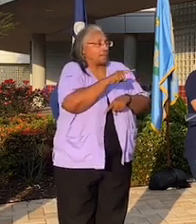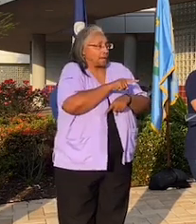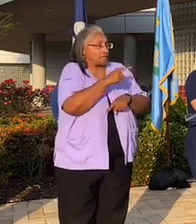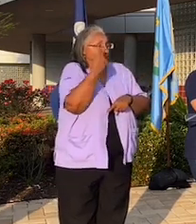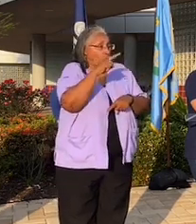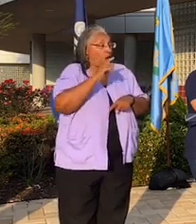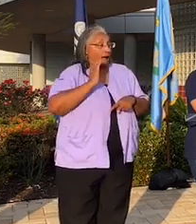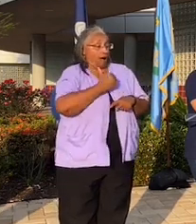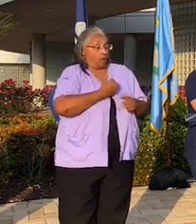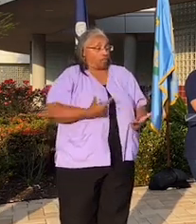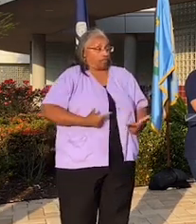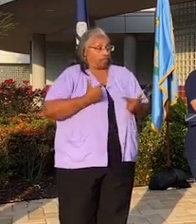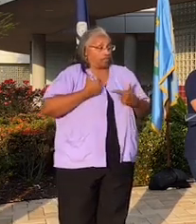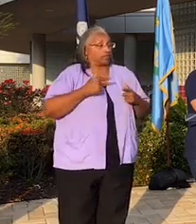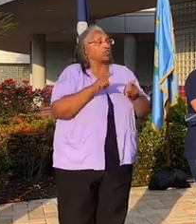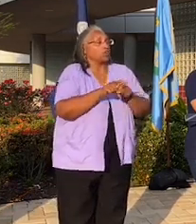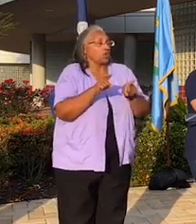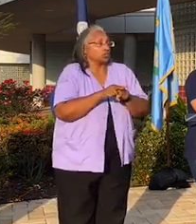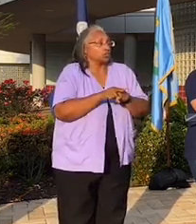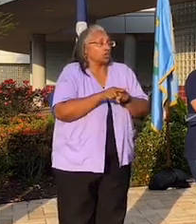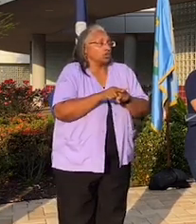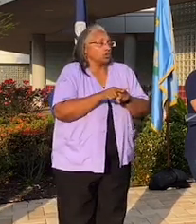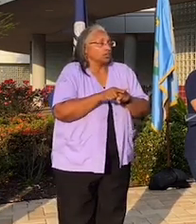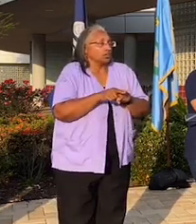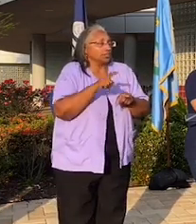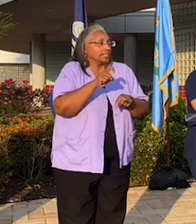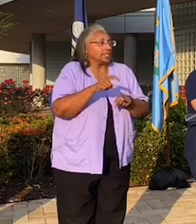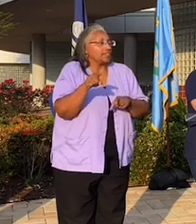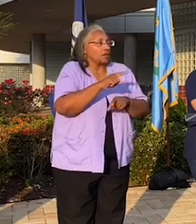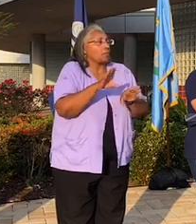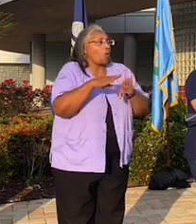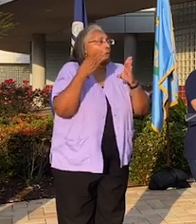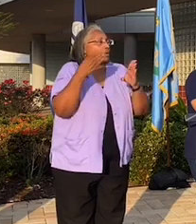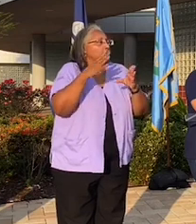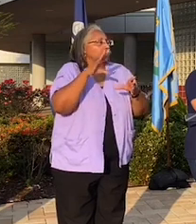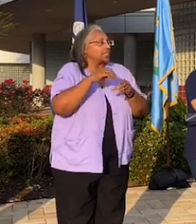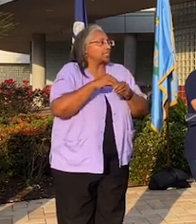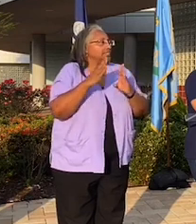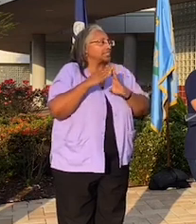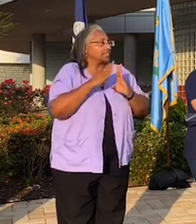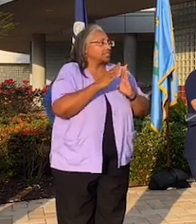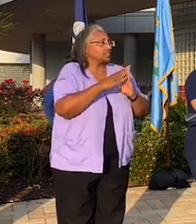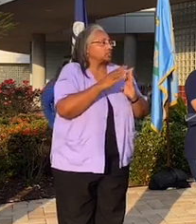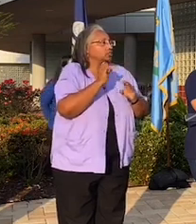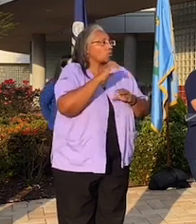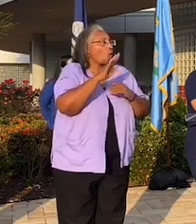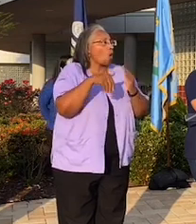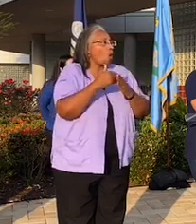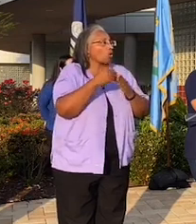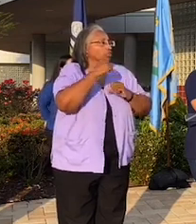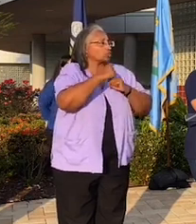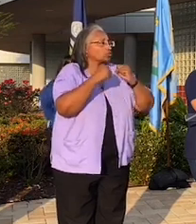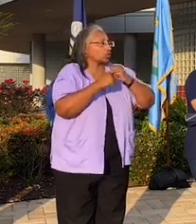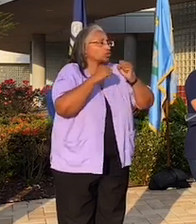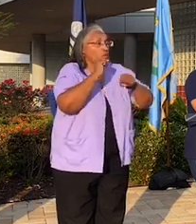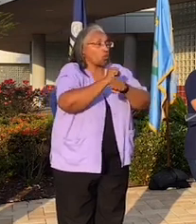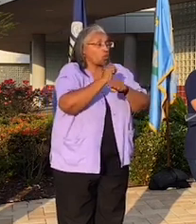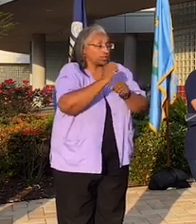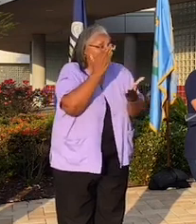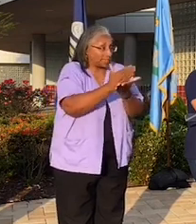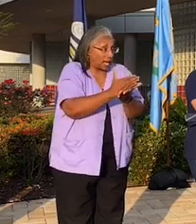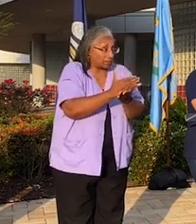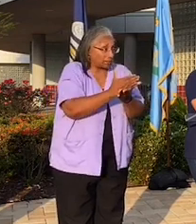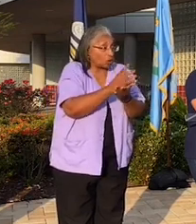live and also to operate, in our city. So as of right now, all construction work is stopped unless it's by the